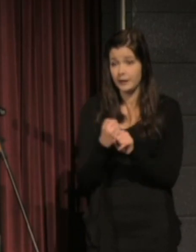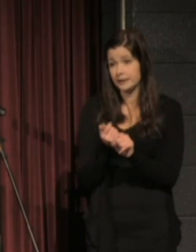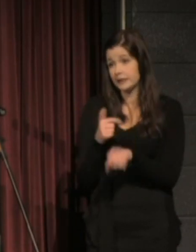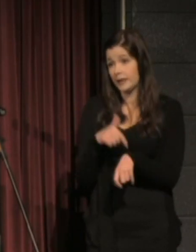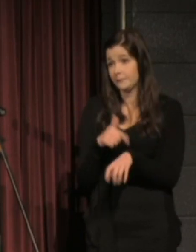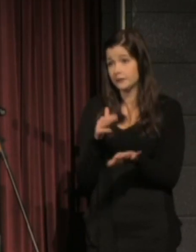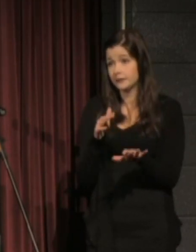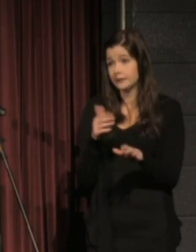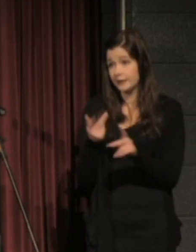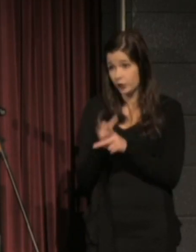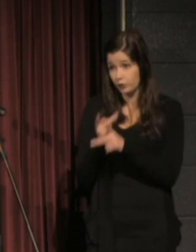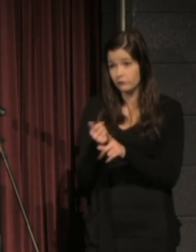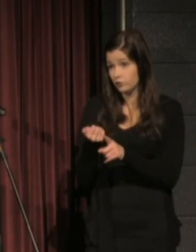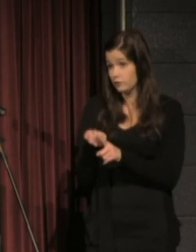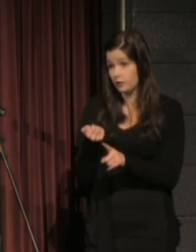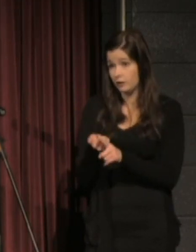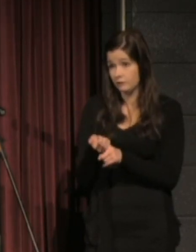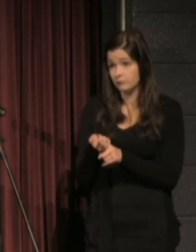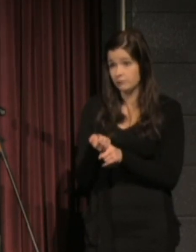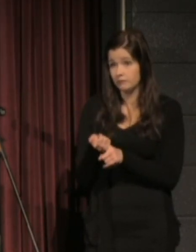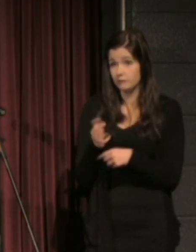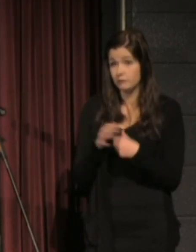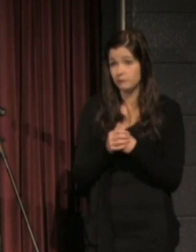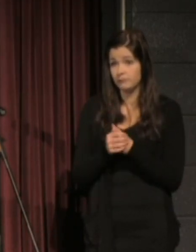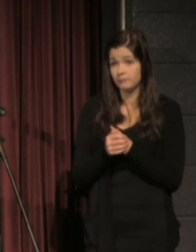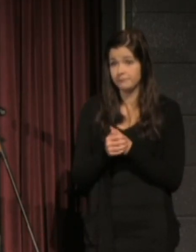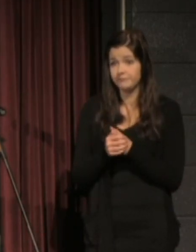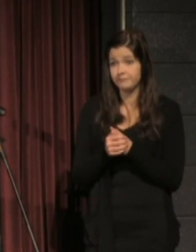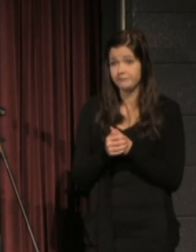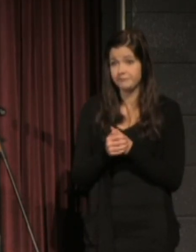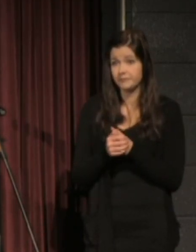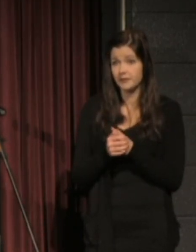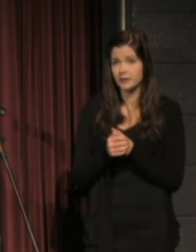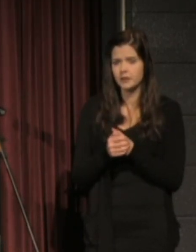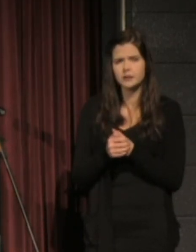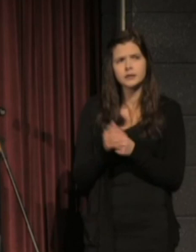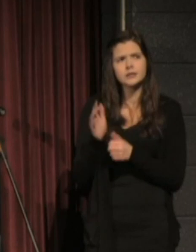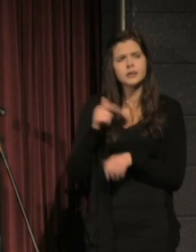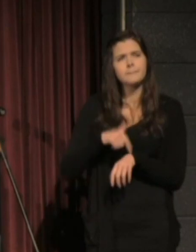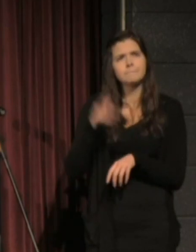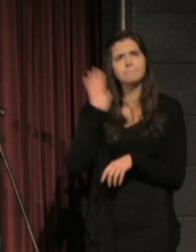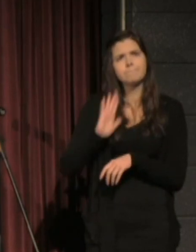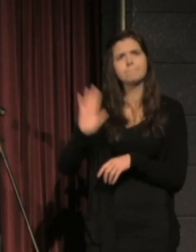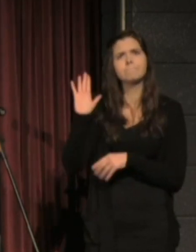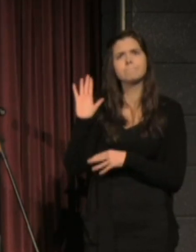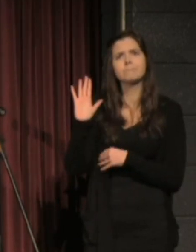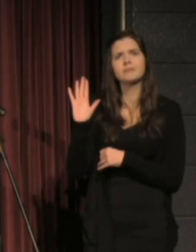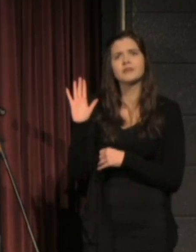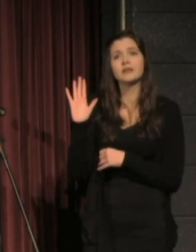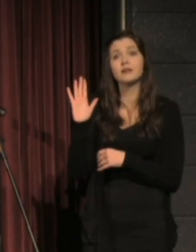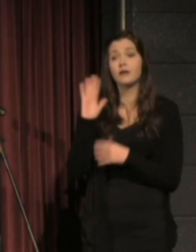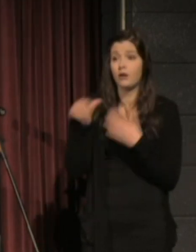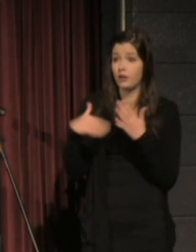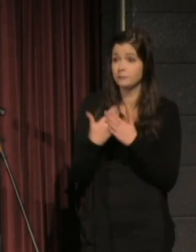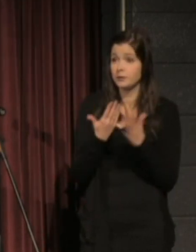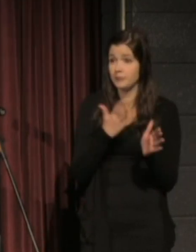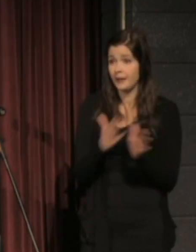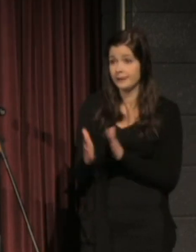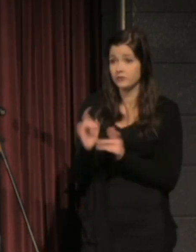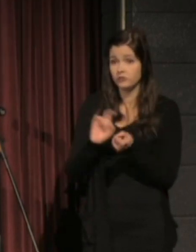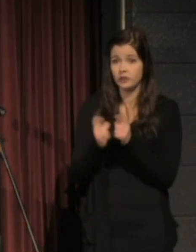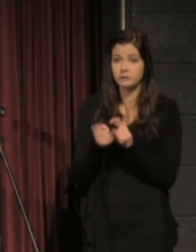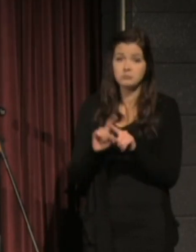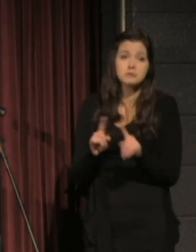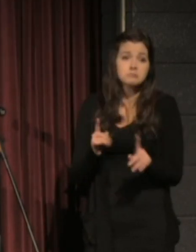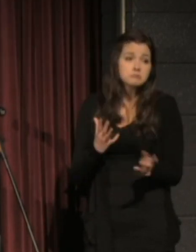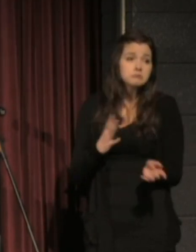care of yourself and your well-being. There was a time in my life where literally all of my plans changed, but it turned